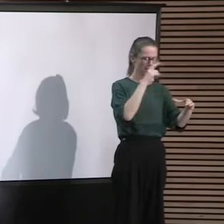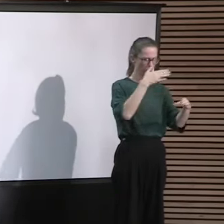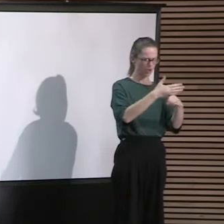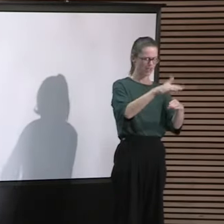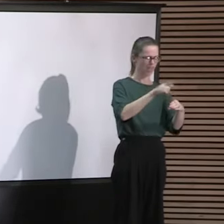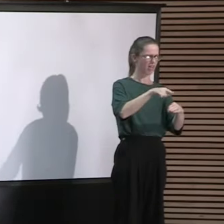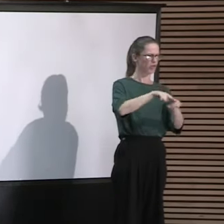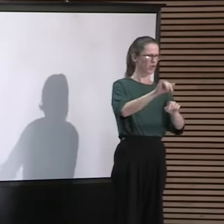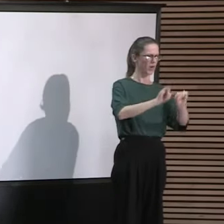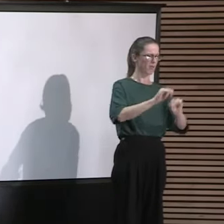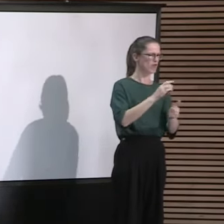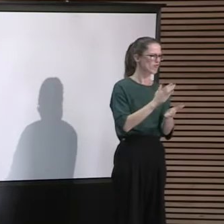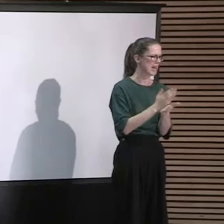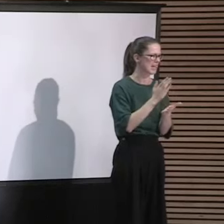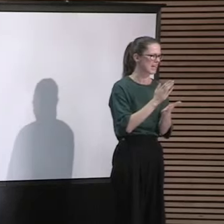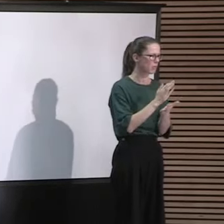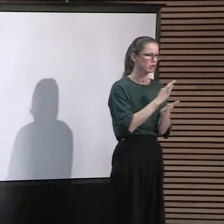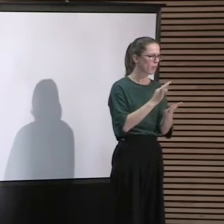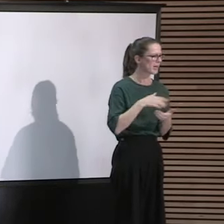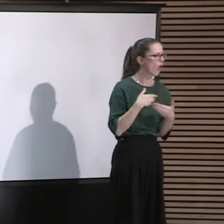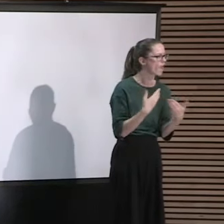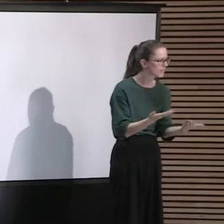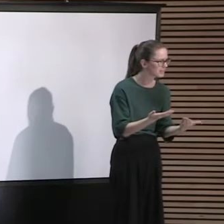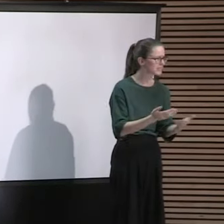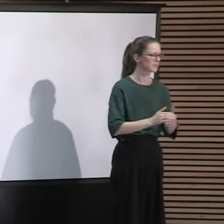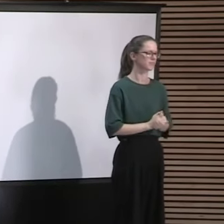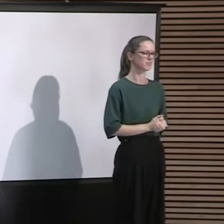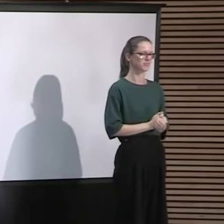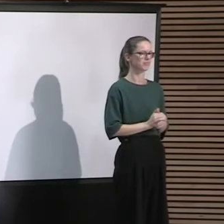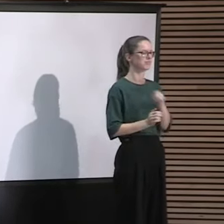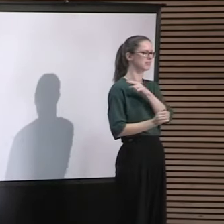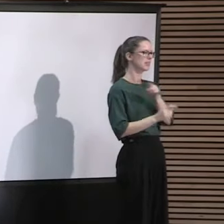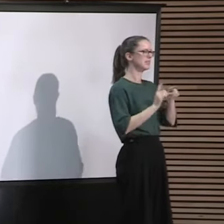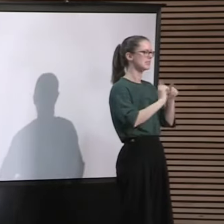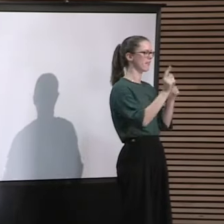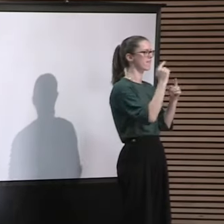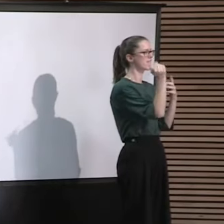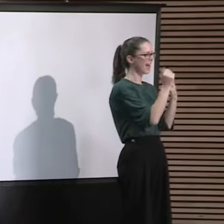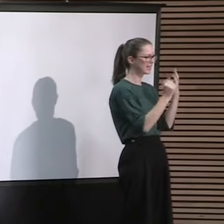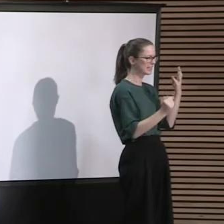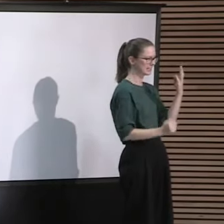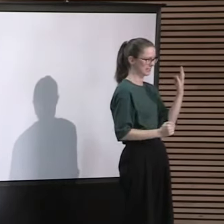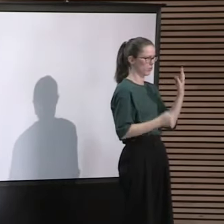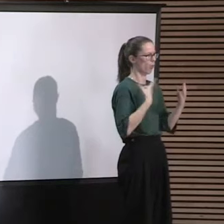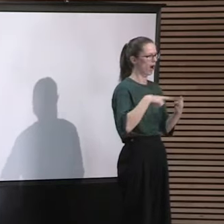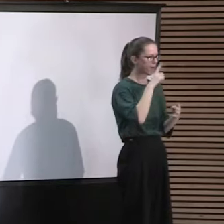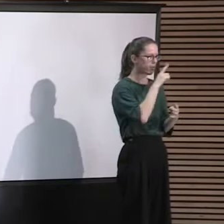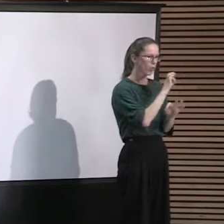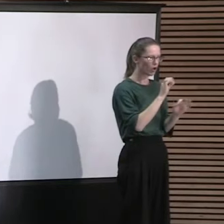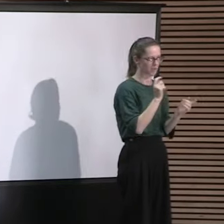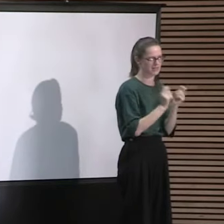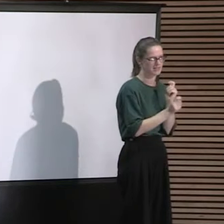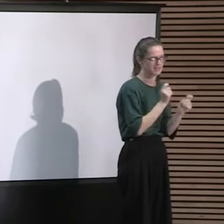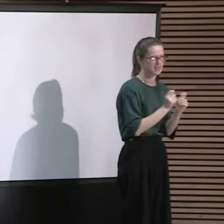when the reality is that it wasn't being offered to them. Look, it was a variety of factors. I've never said that that's the only factor. There are a variety of